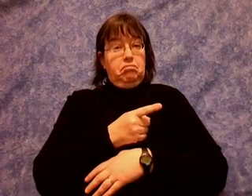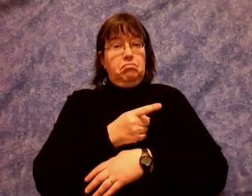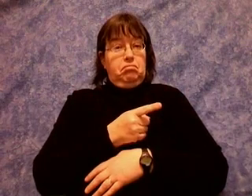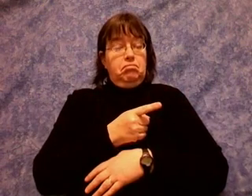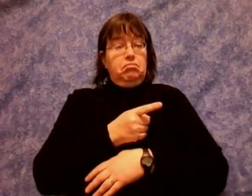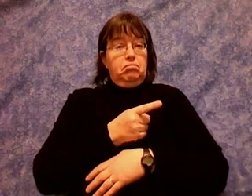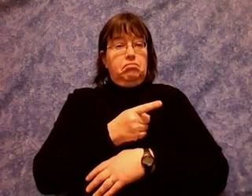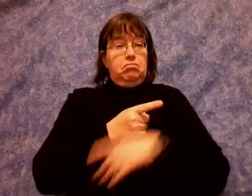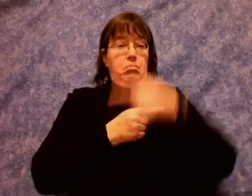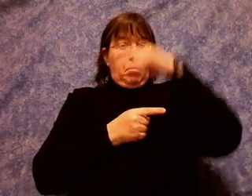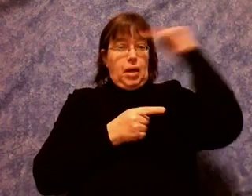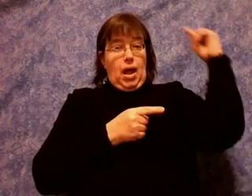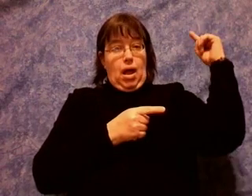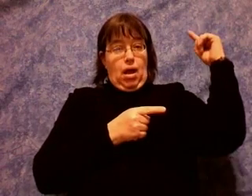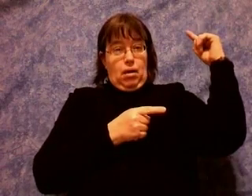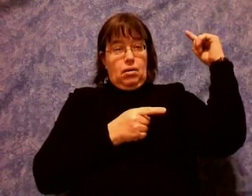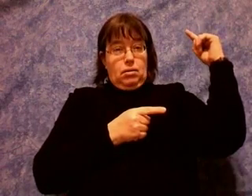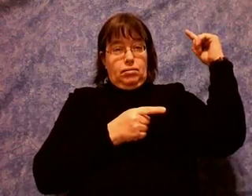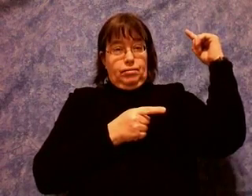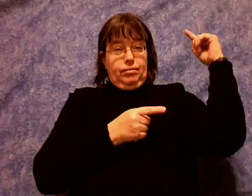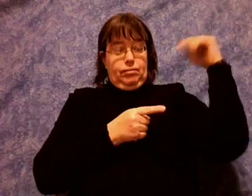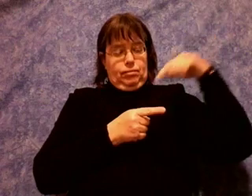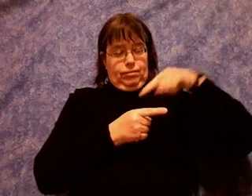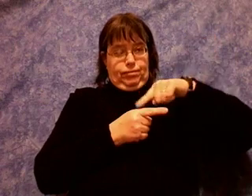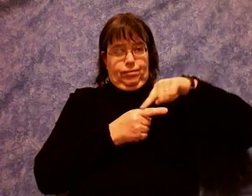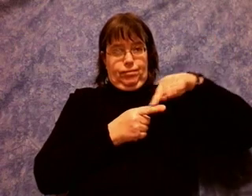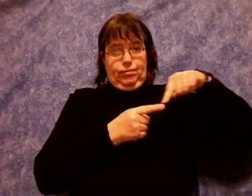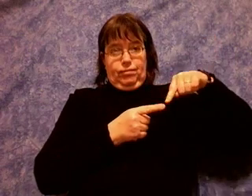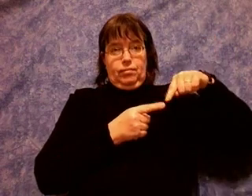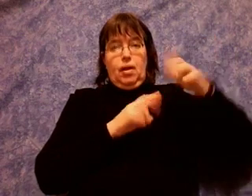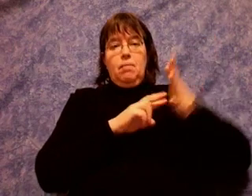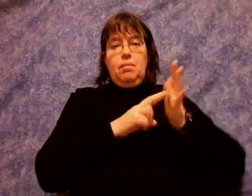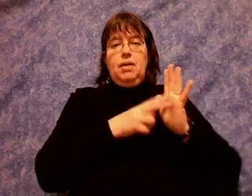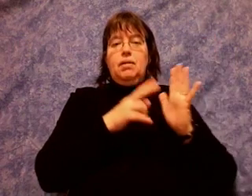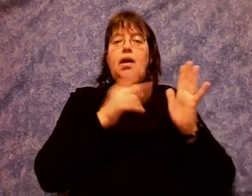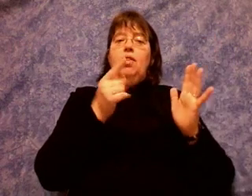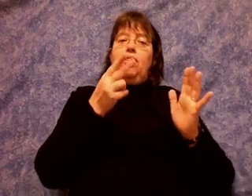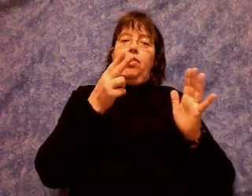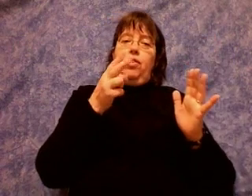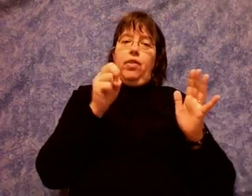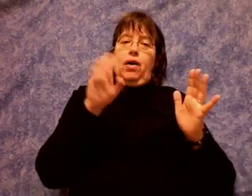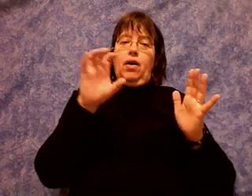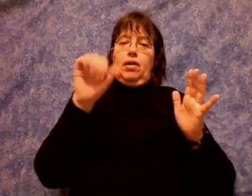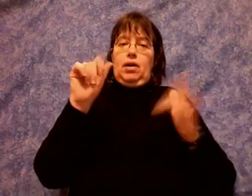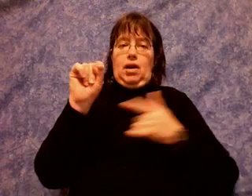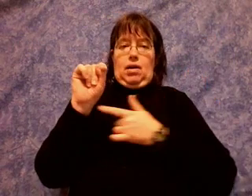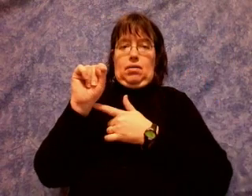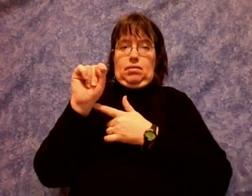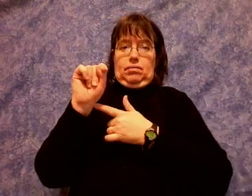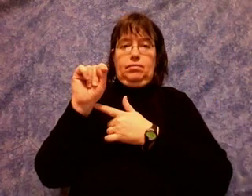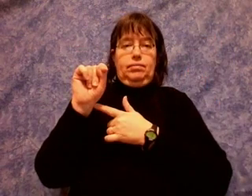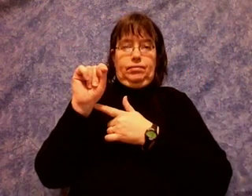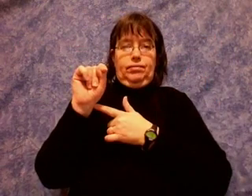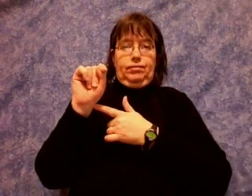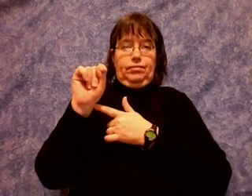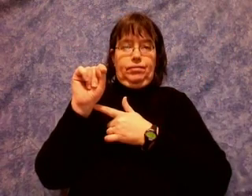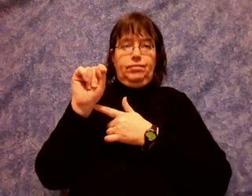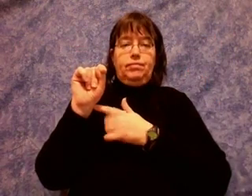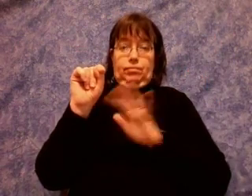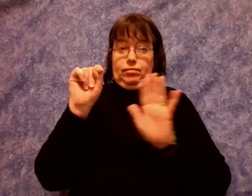The cat is black. Notice the slightly pointed index finger.